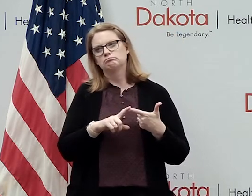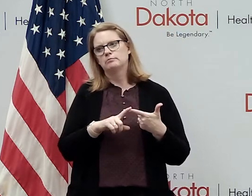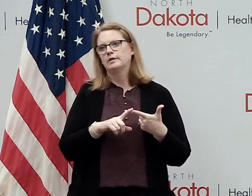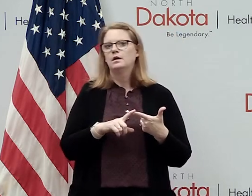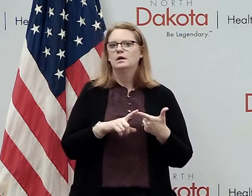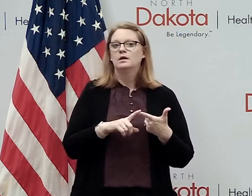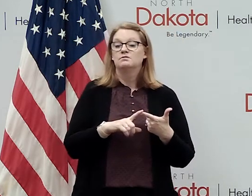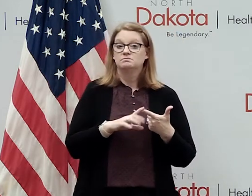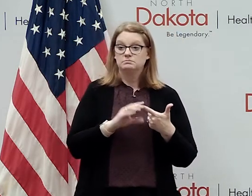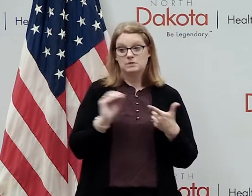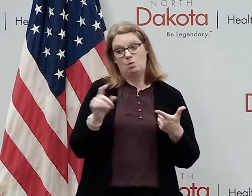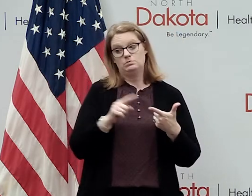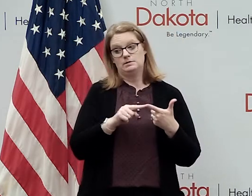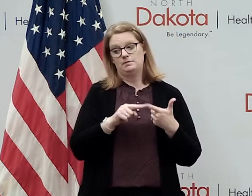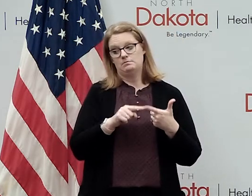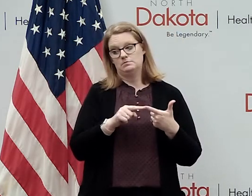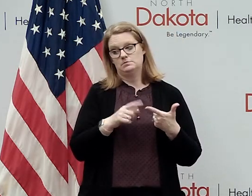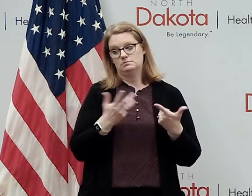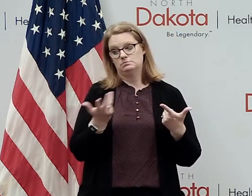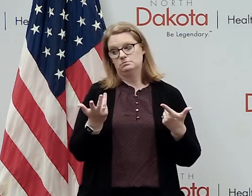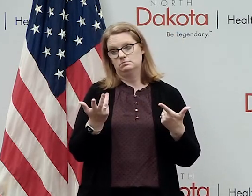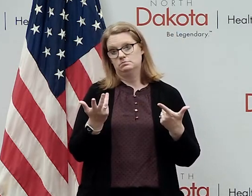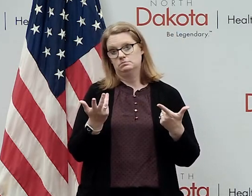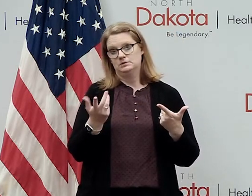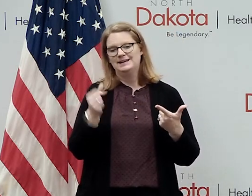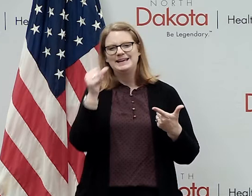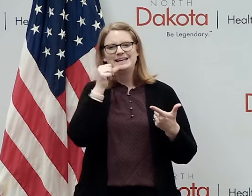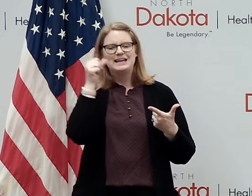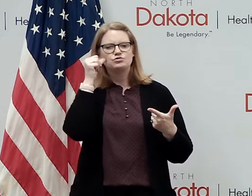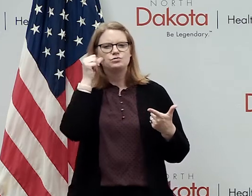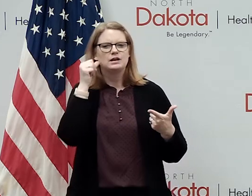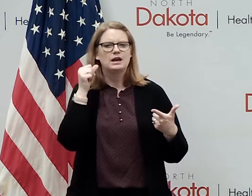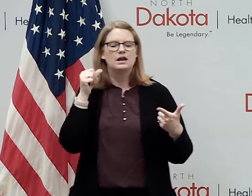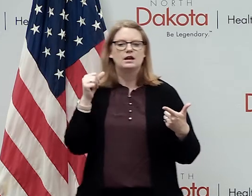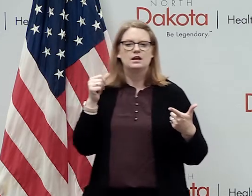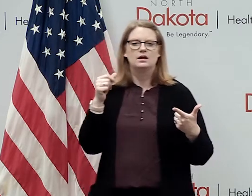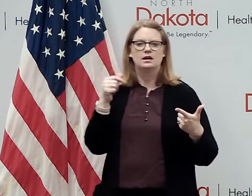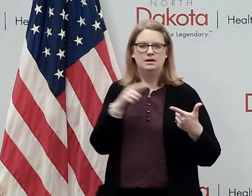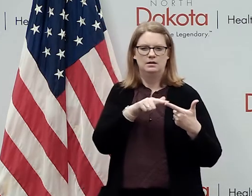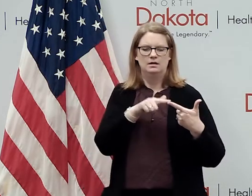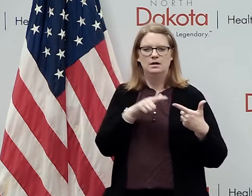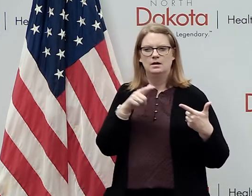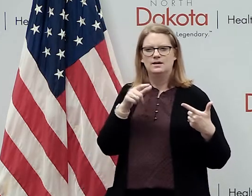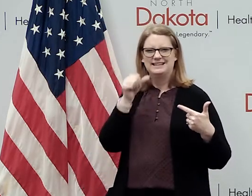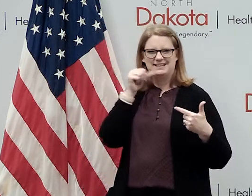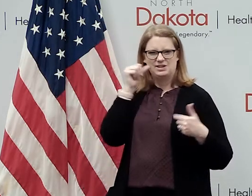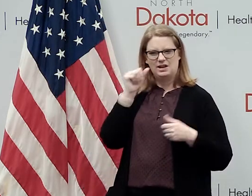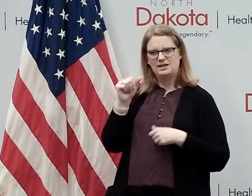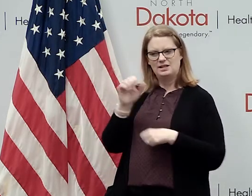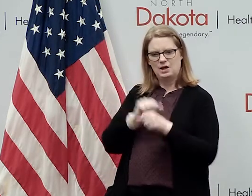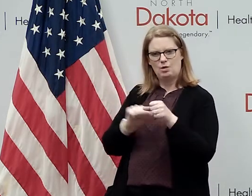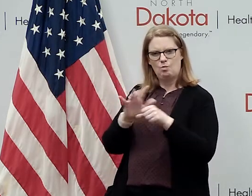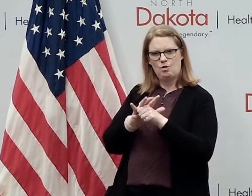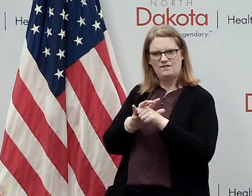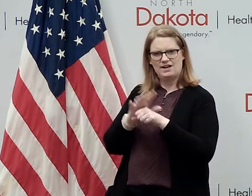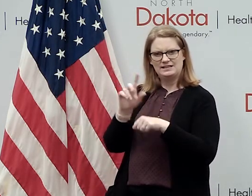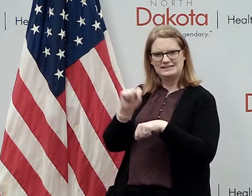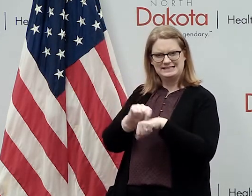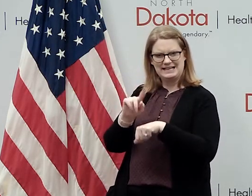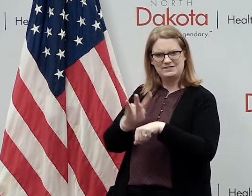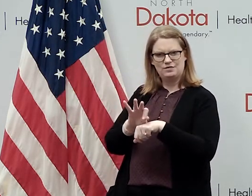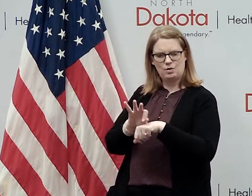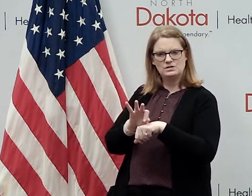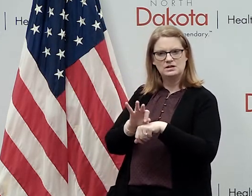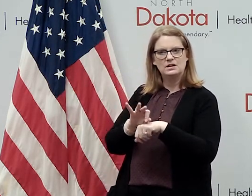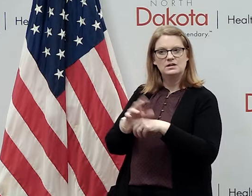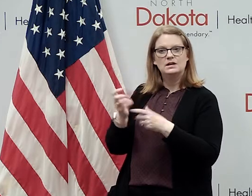are asymptomatic, on the call yesterday with the White House Coronavirus Task Force, they said there's new data emerging